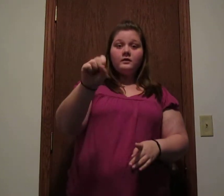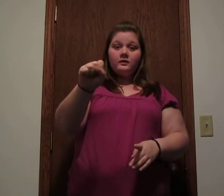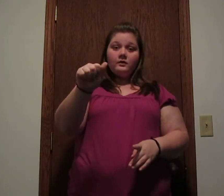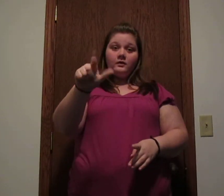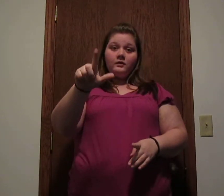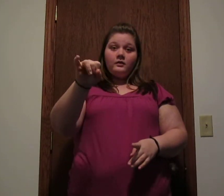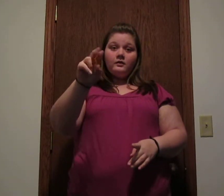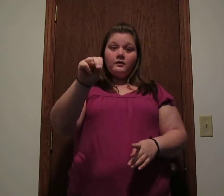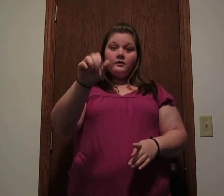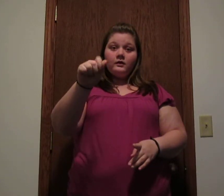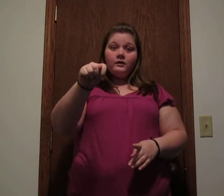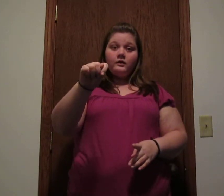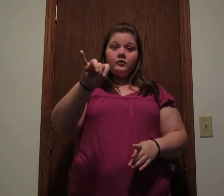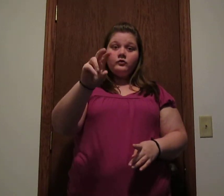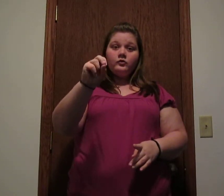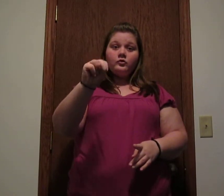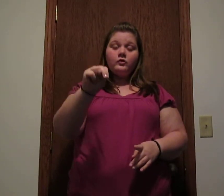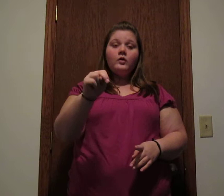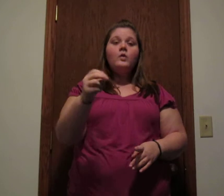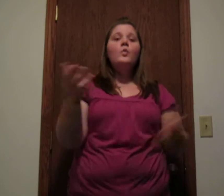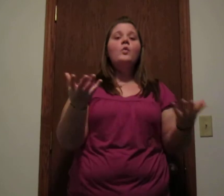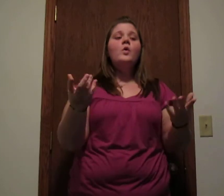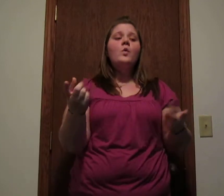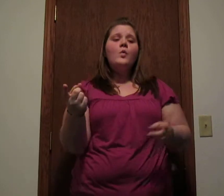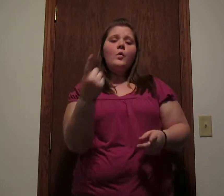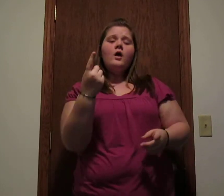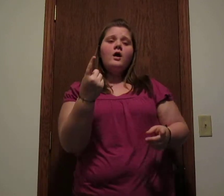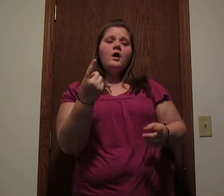as evaporation goes? Can we remember? Danny?